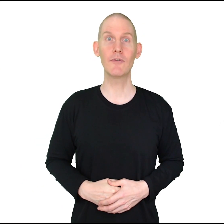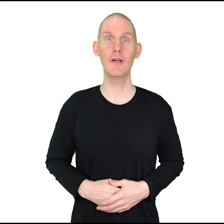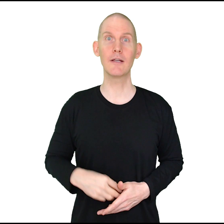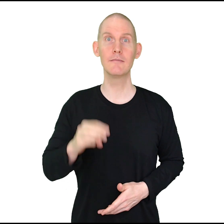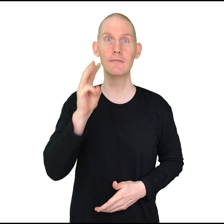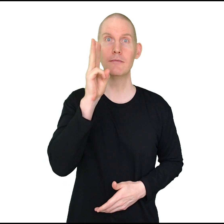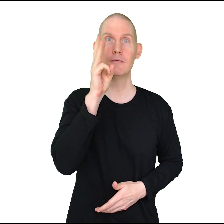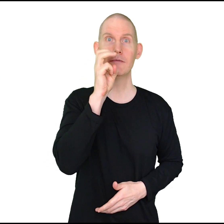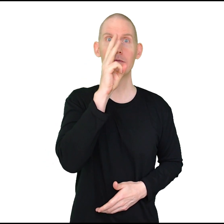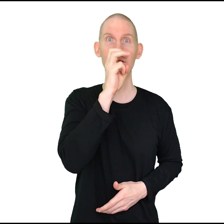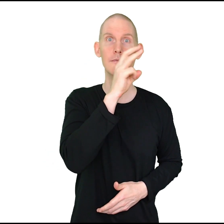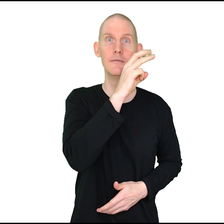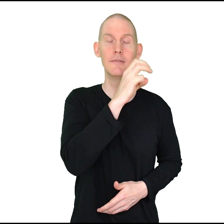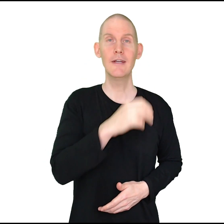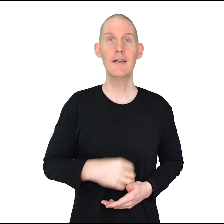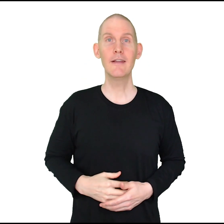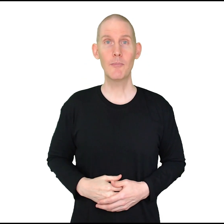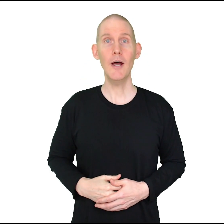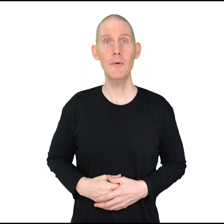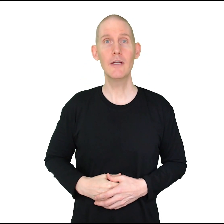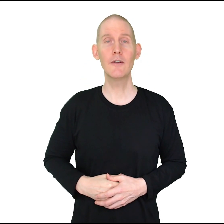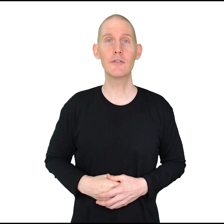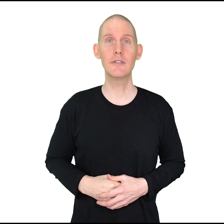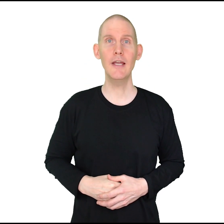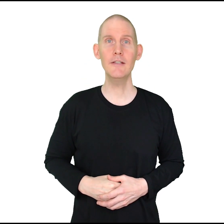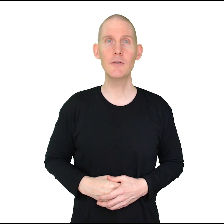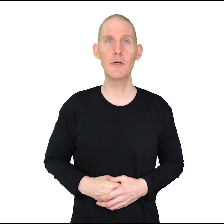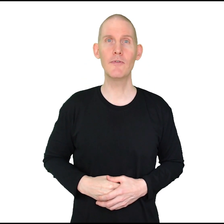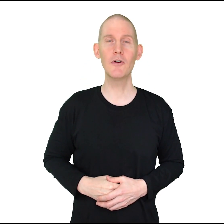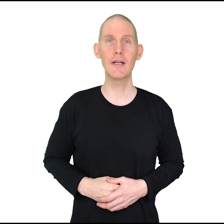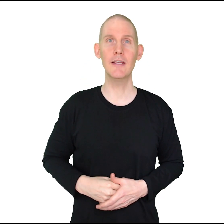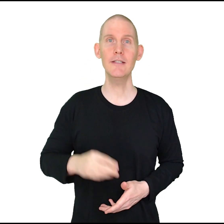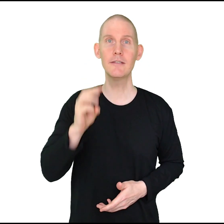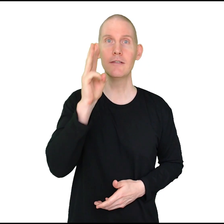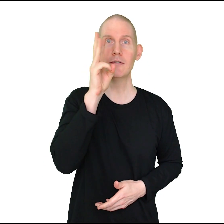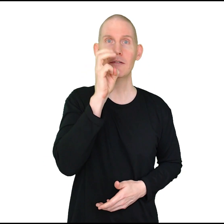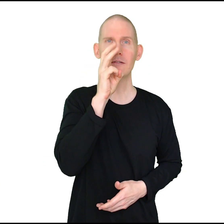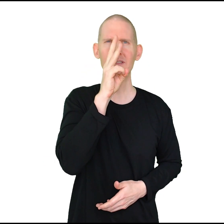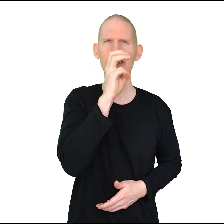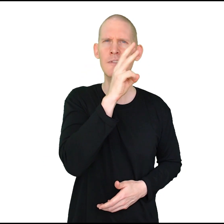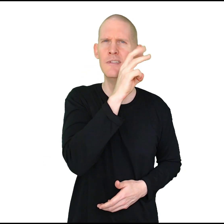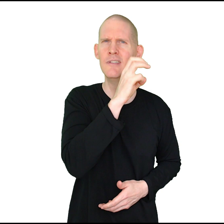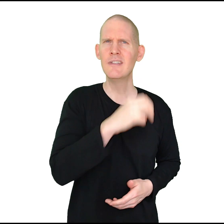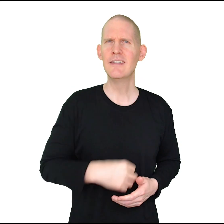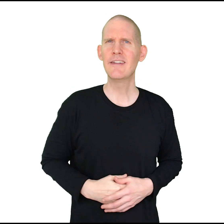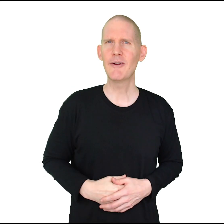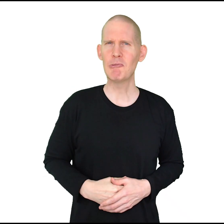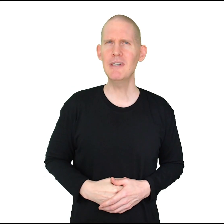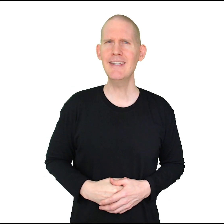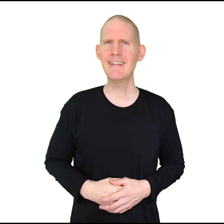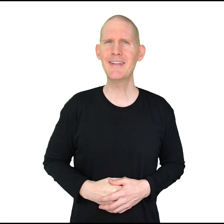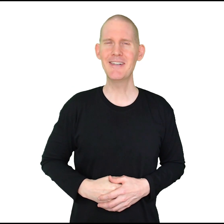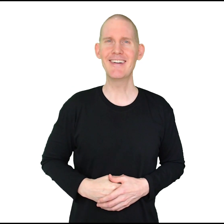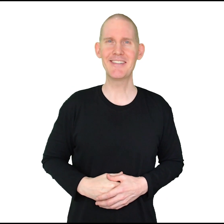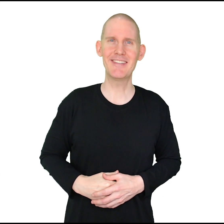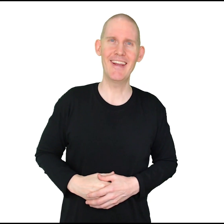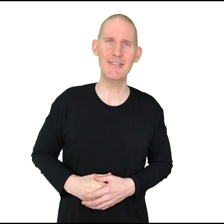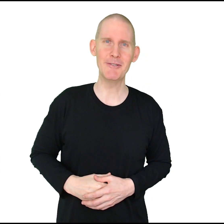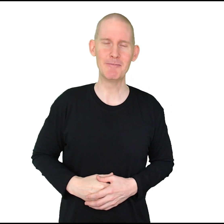like, they're probably going to understand you, but if you go like this, they're really going to understand you.